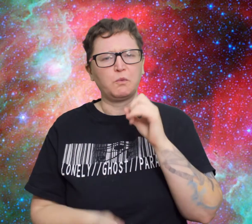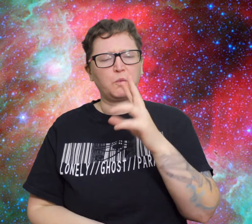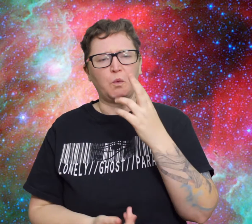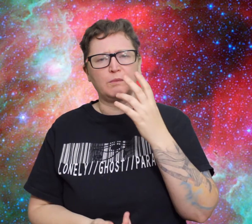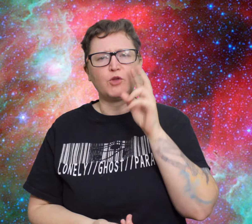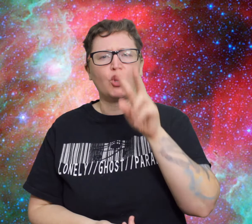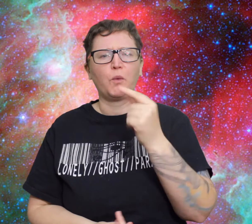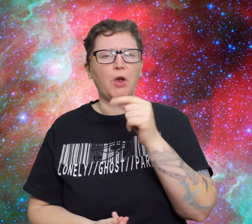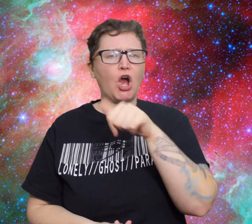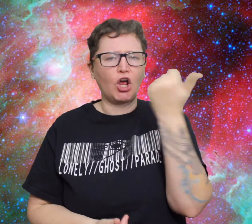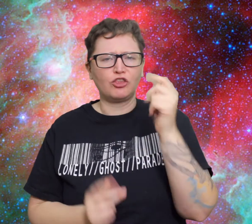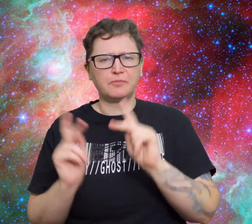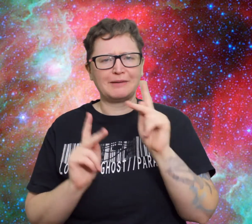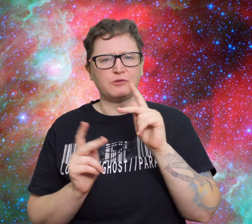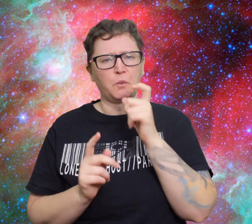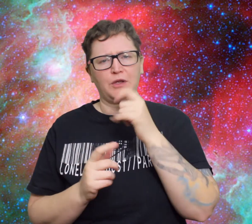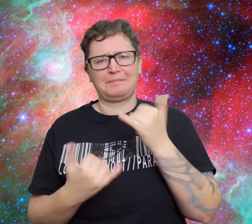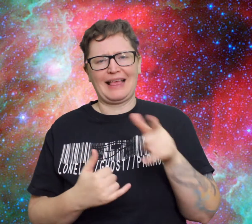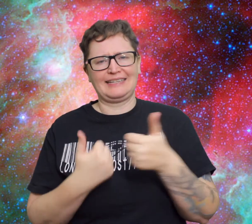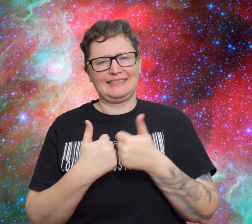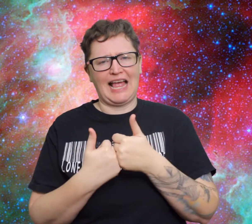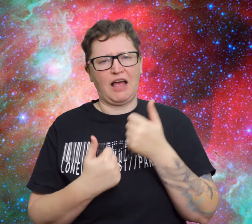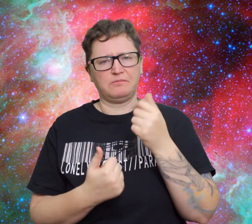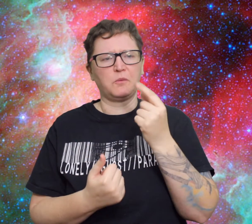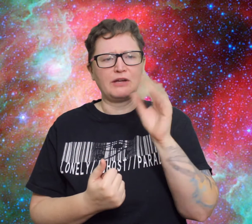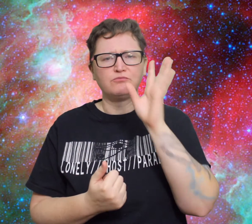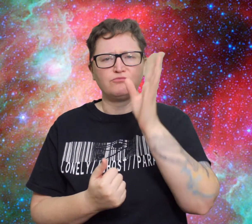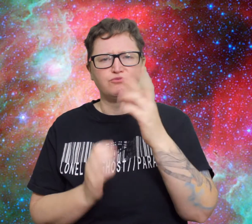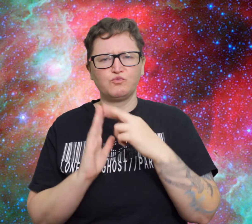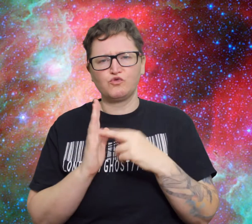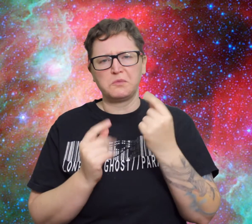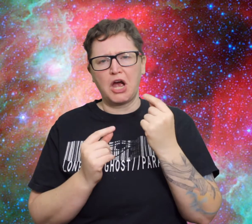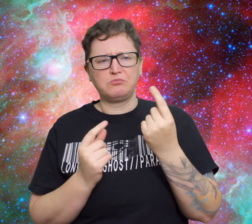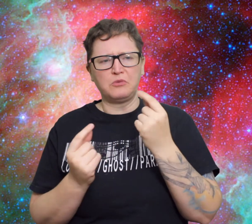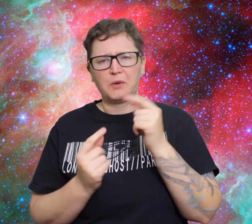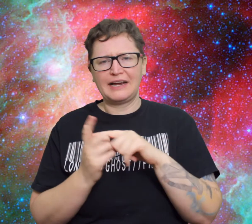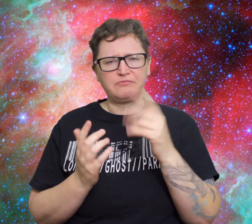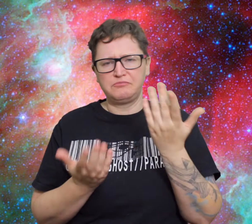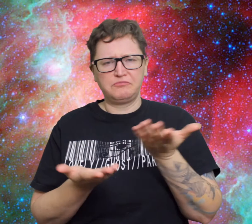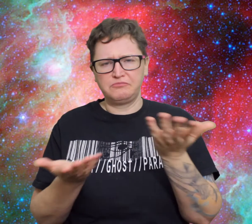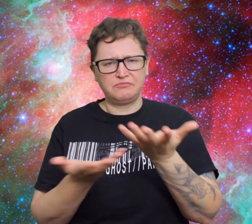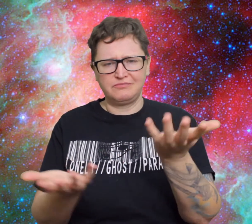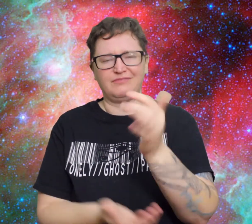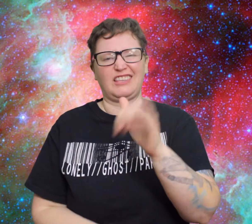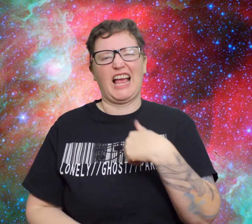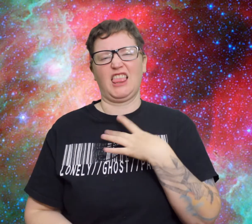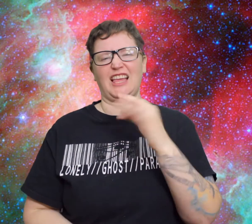deal, or, you can maybe look to other people to play this game and see kind of what creative rules they've come up with.